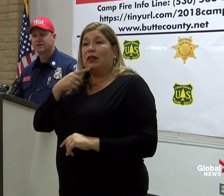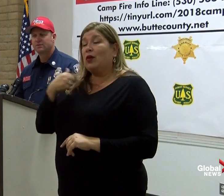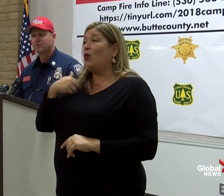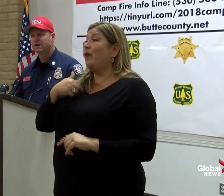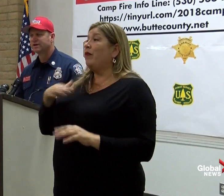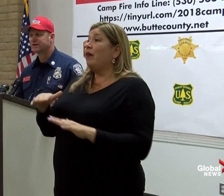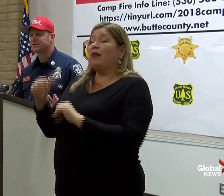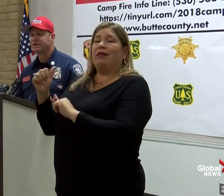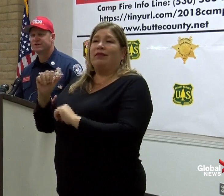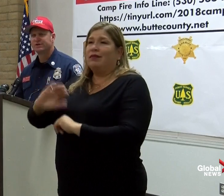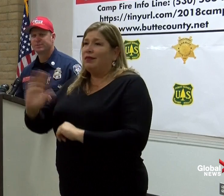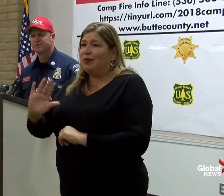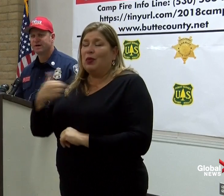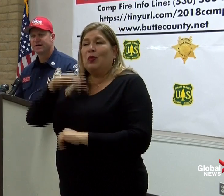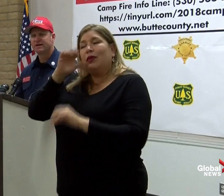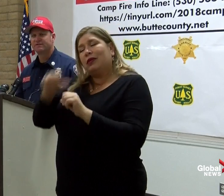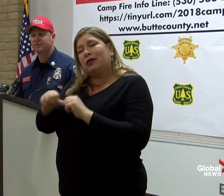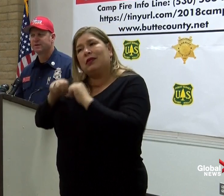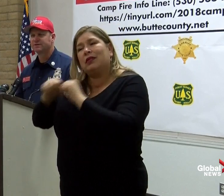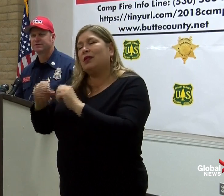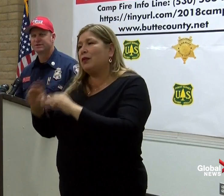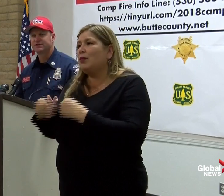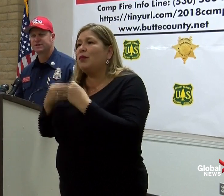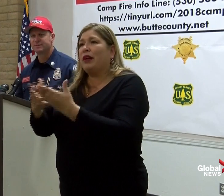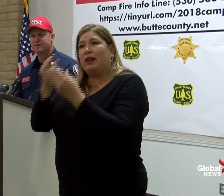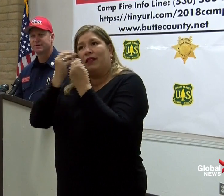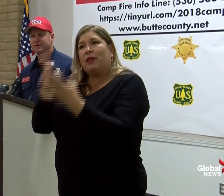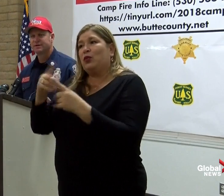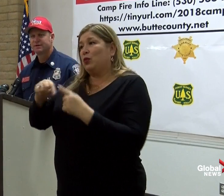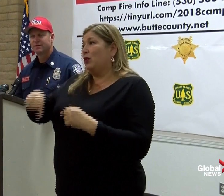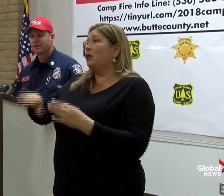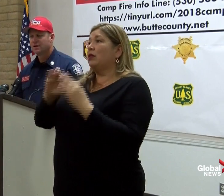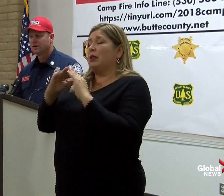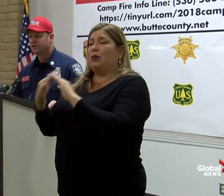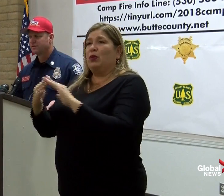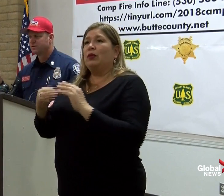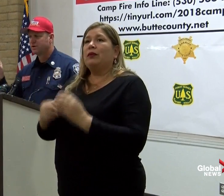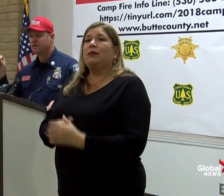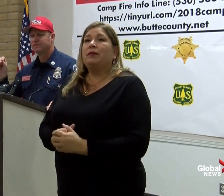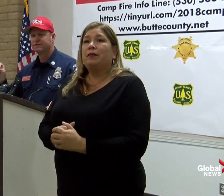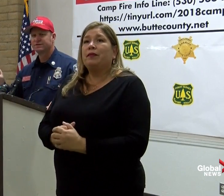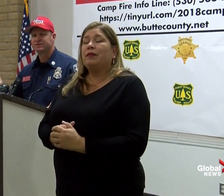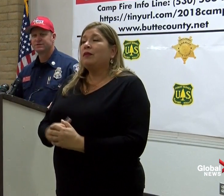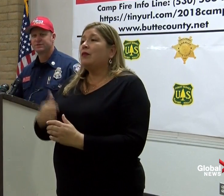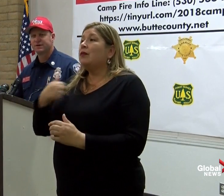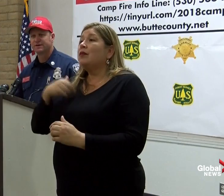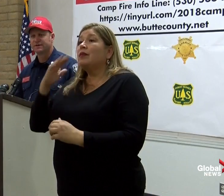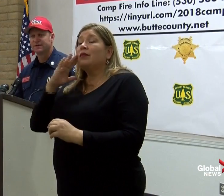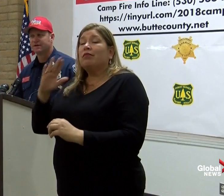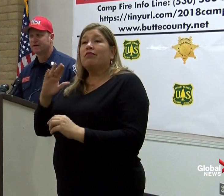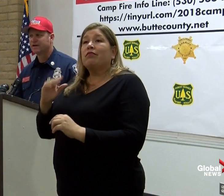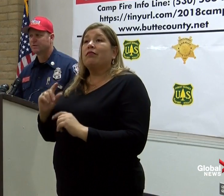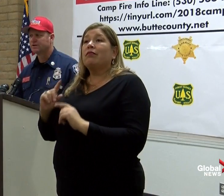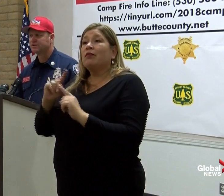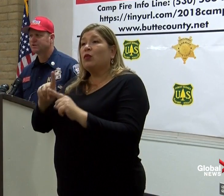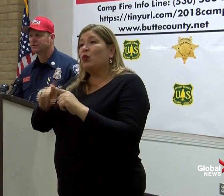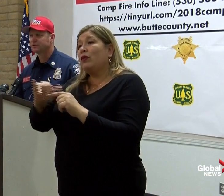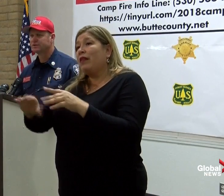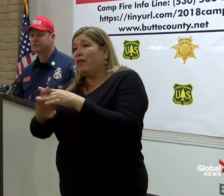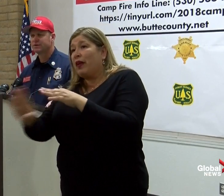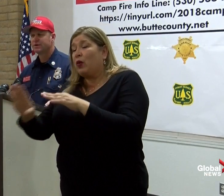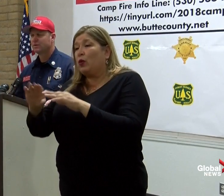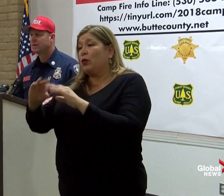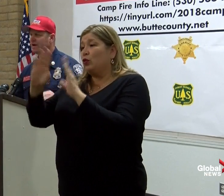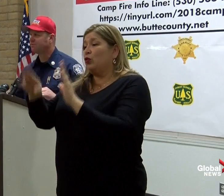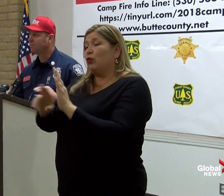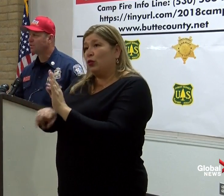away. We're going to continue to provide information to this community through our visits to the evacuation